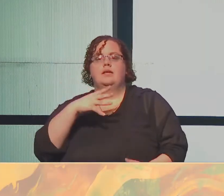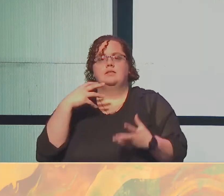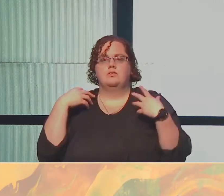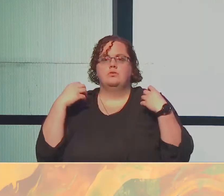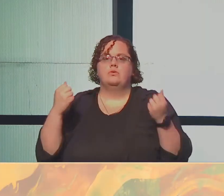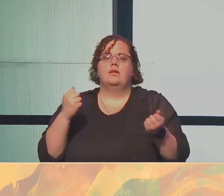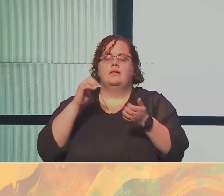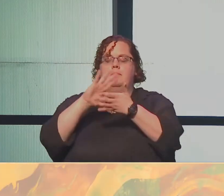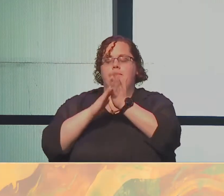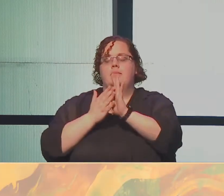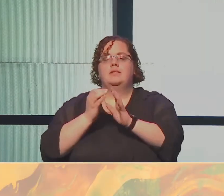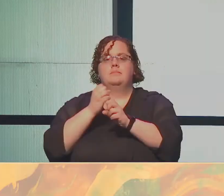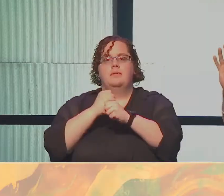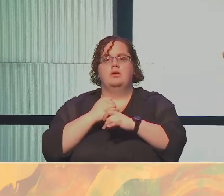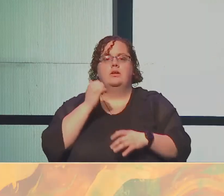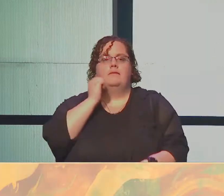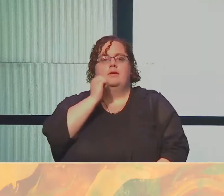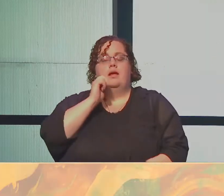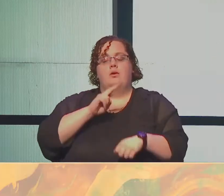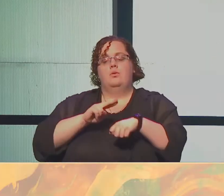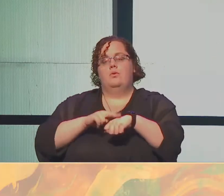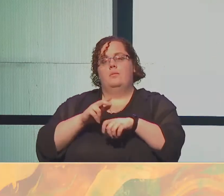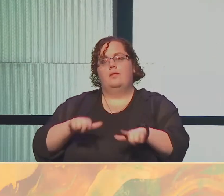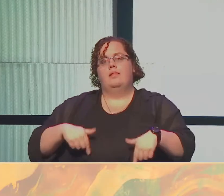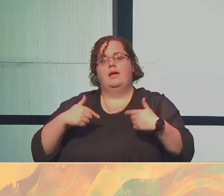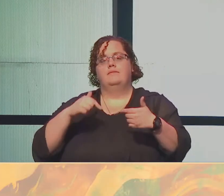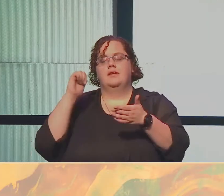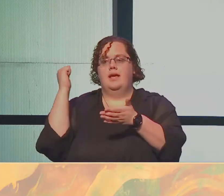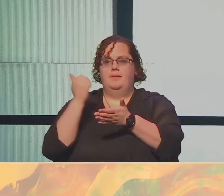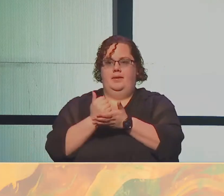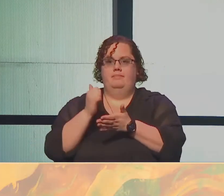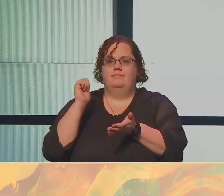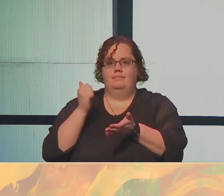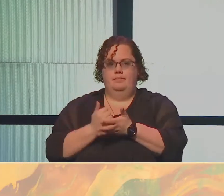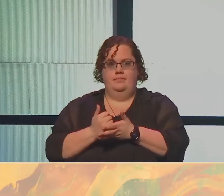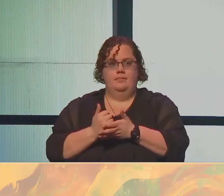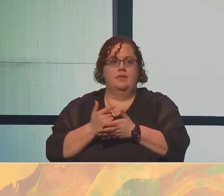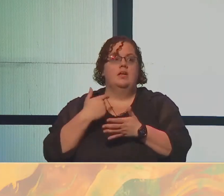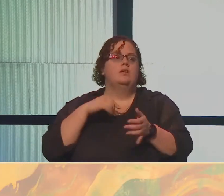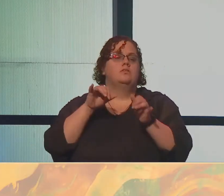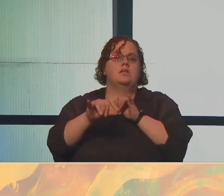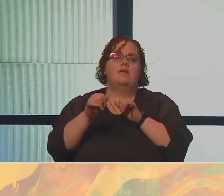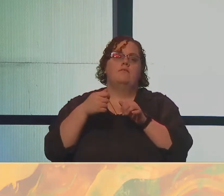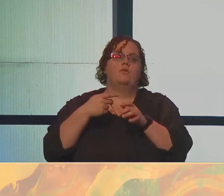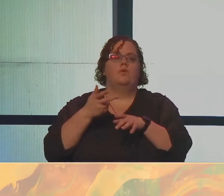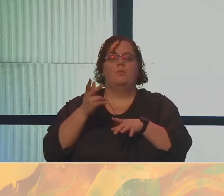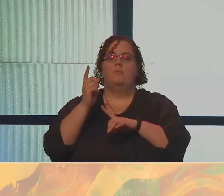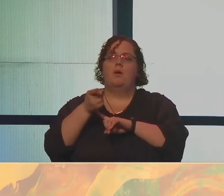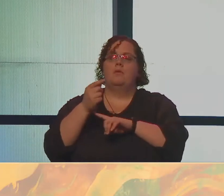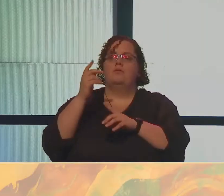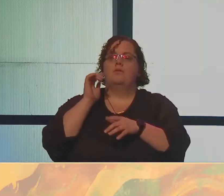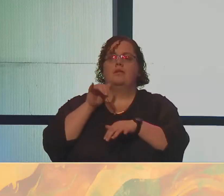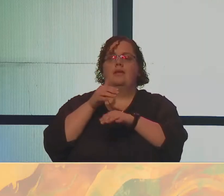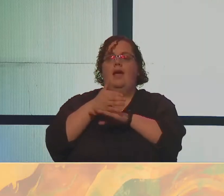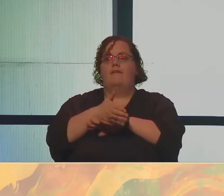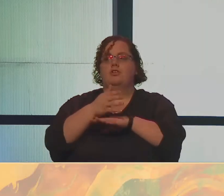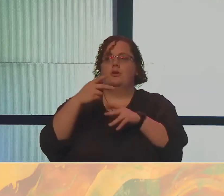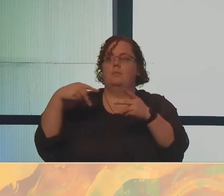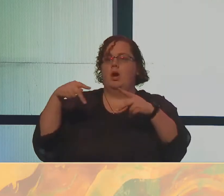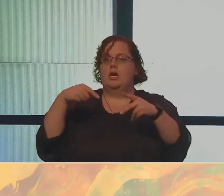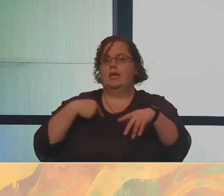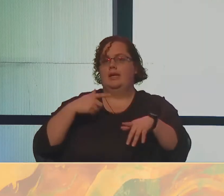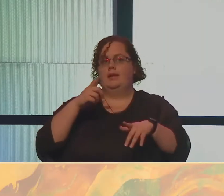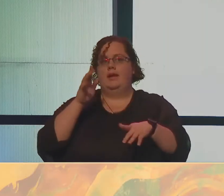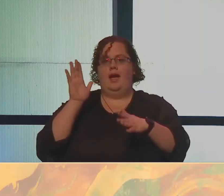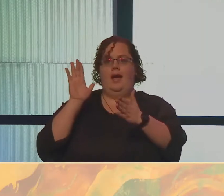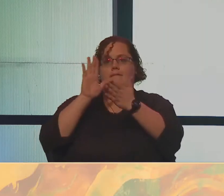peacemakers in your everyday normal lives. Amen. Amen. Stick around for a few moments for the after party. Go give Batman and Joker